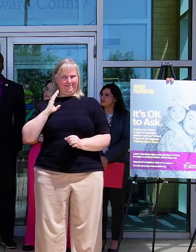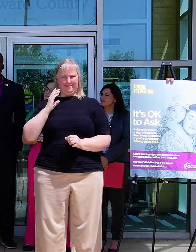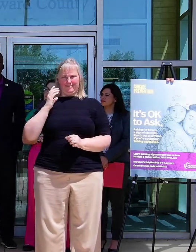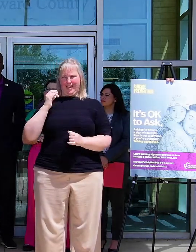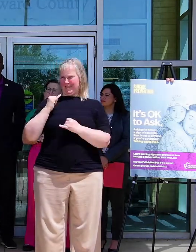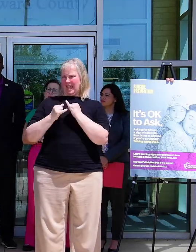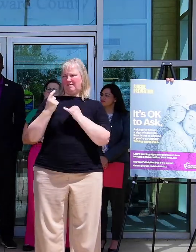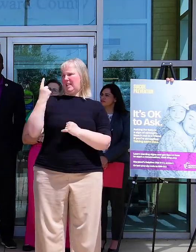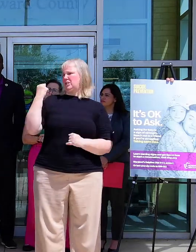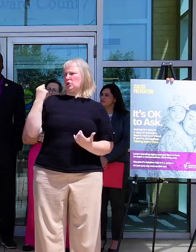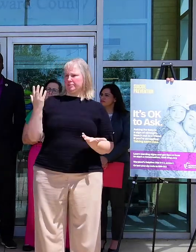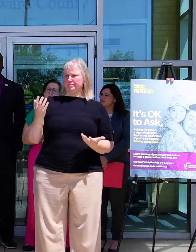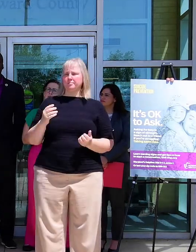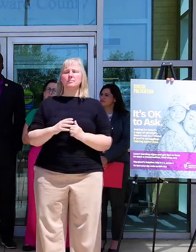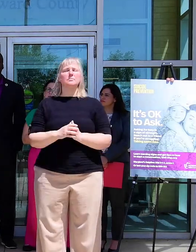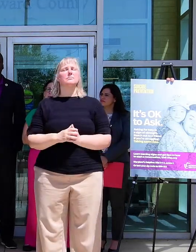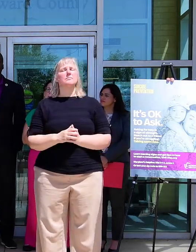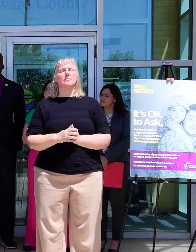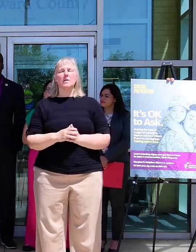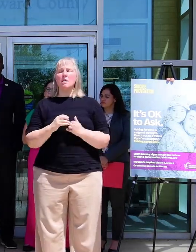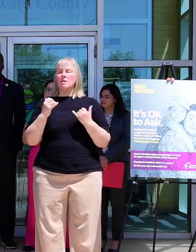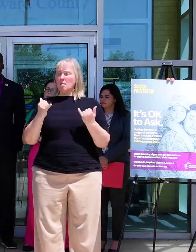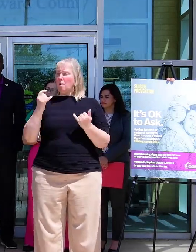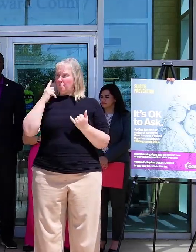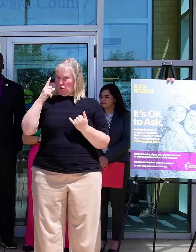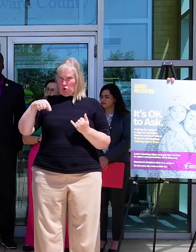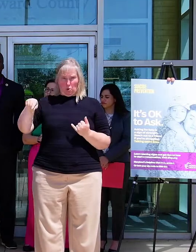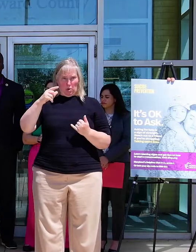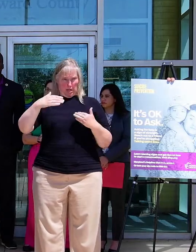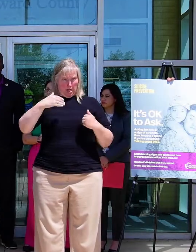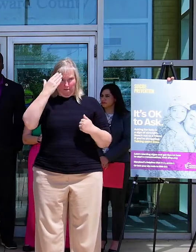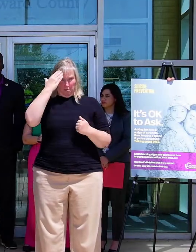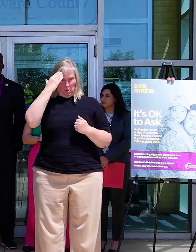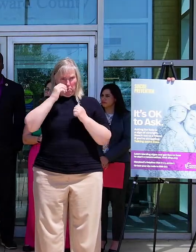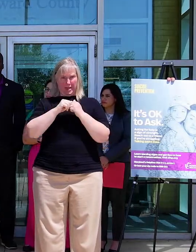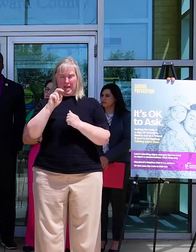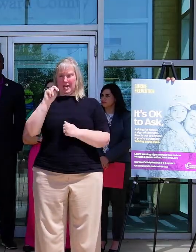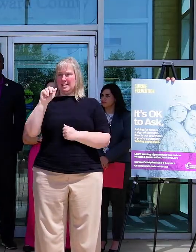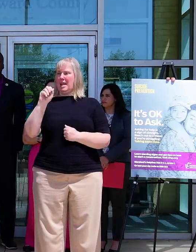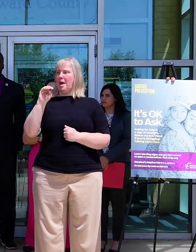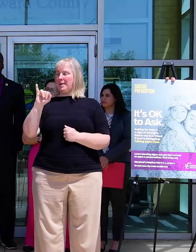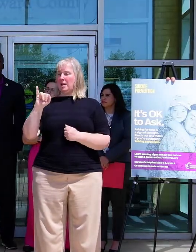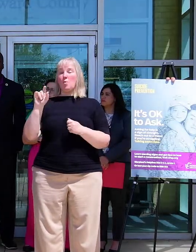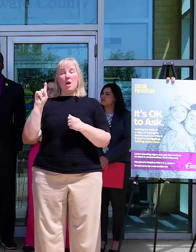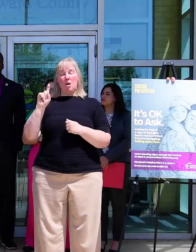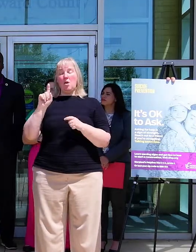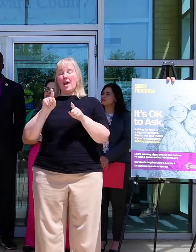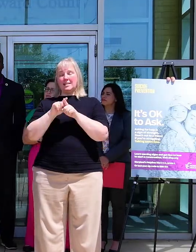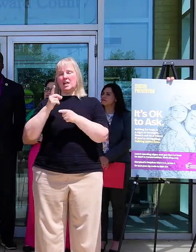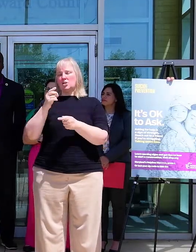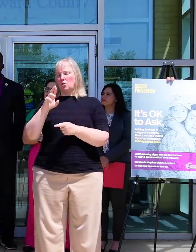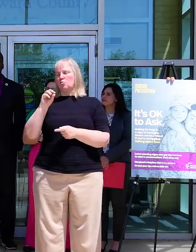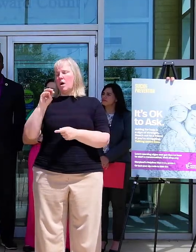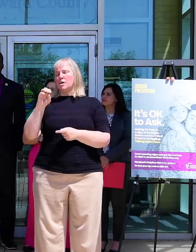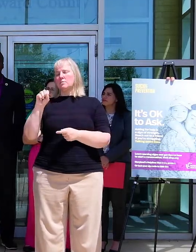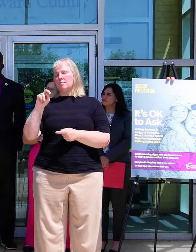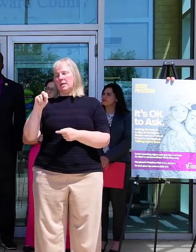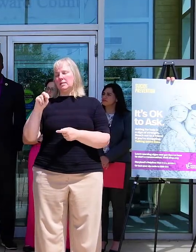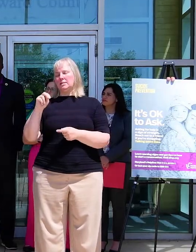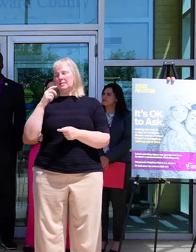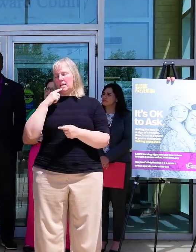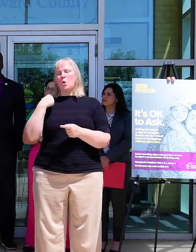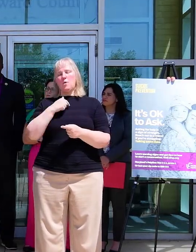last year. Now, for those of you unfamiliar with NAMI, we're, as Dr. Rossman said, the National Alliance on Mental Illness. We